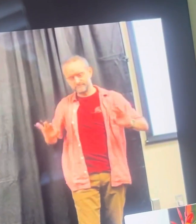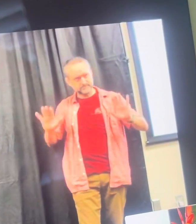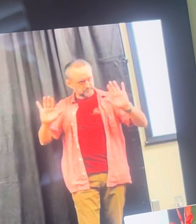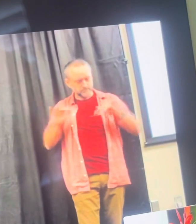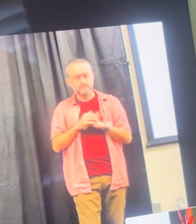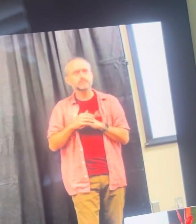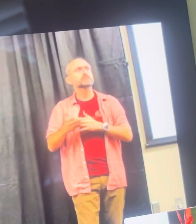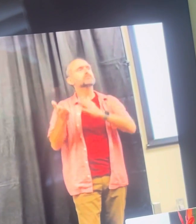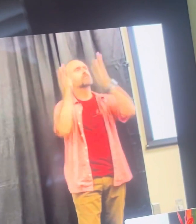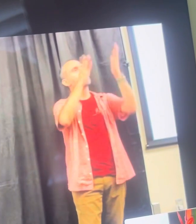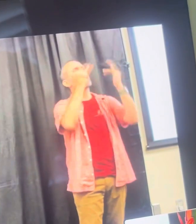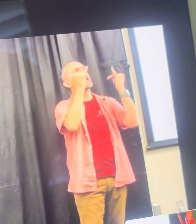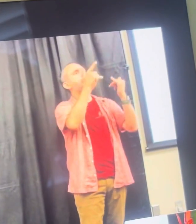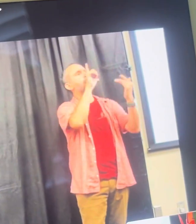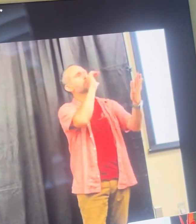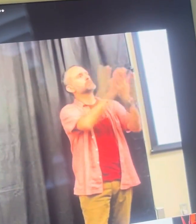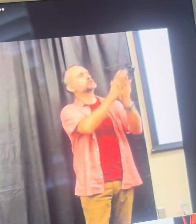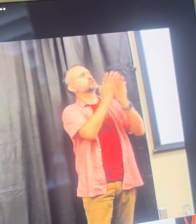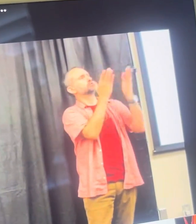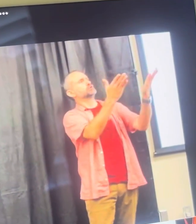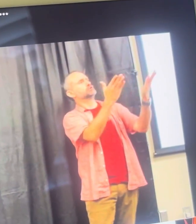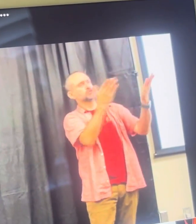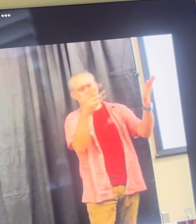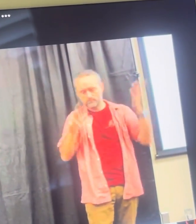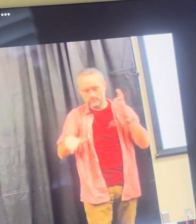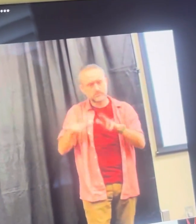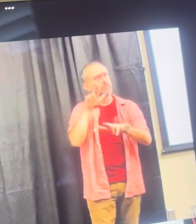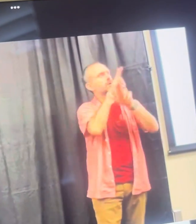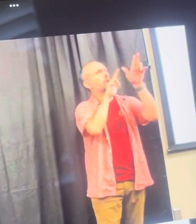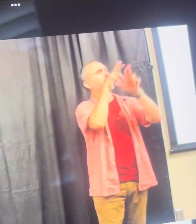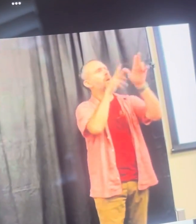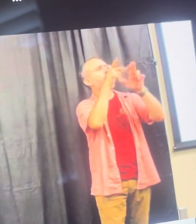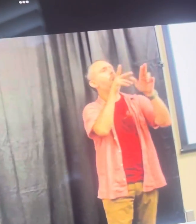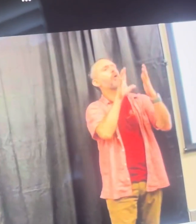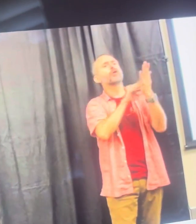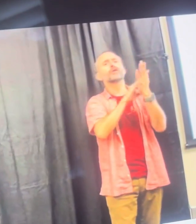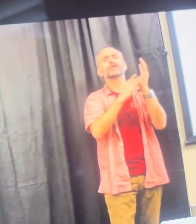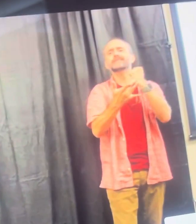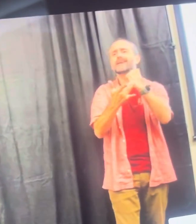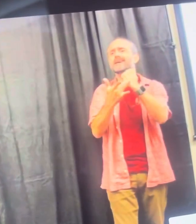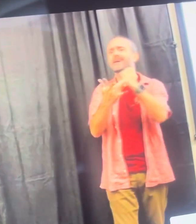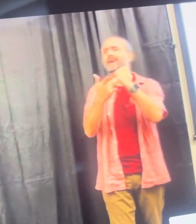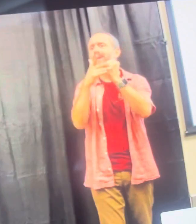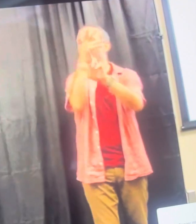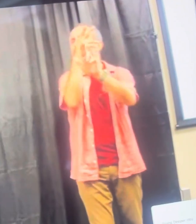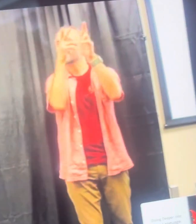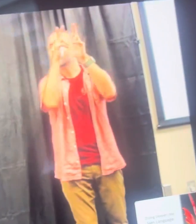And there's also different ways that you can show how you're overlapping paint with using colors.